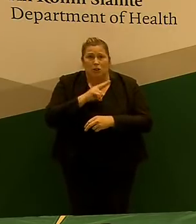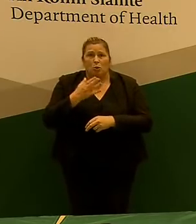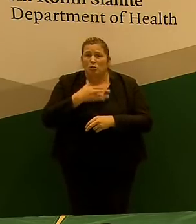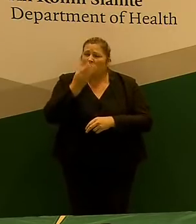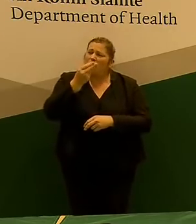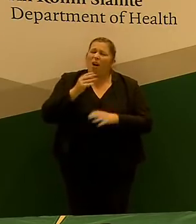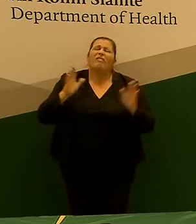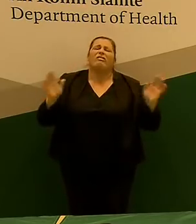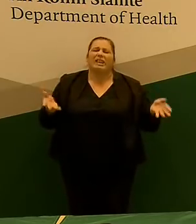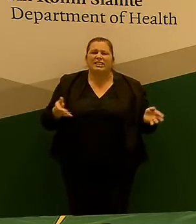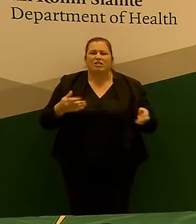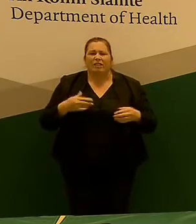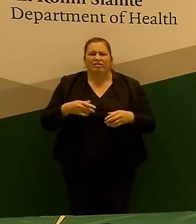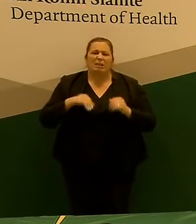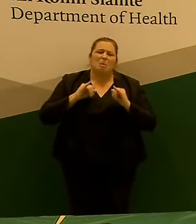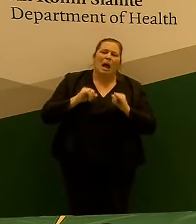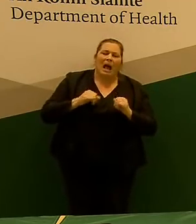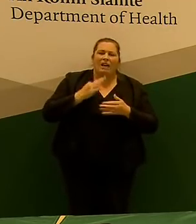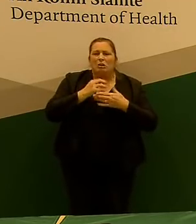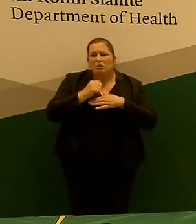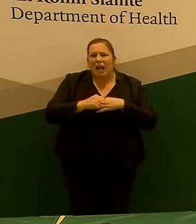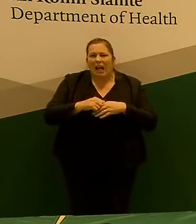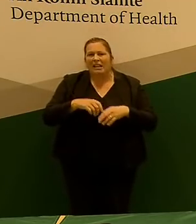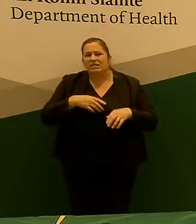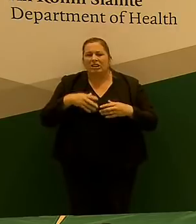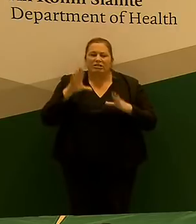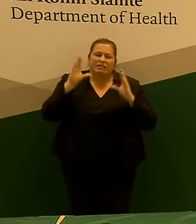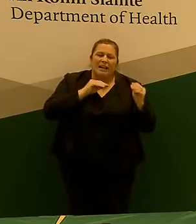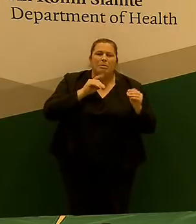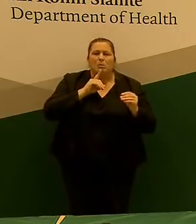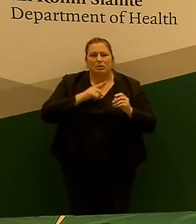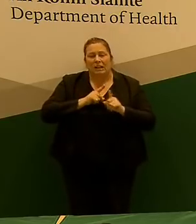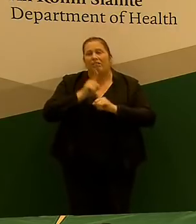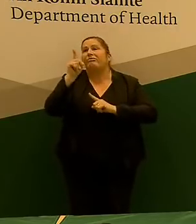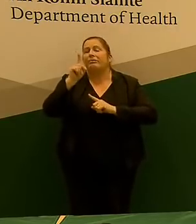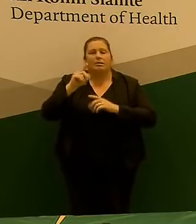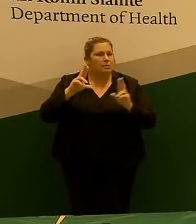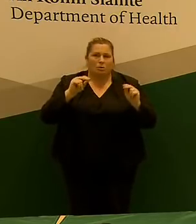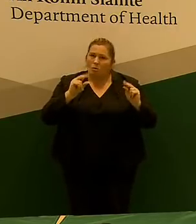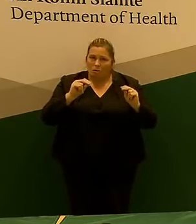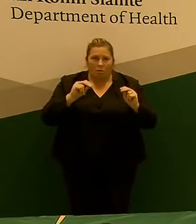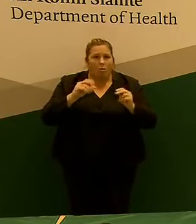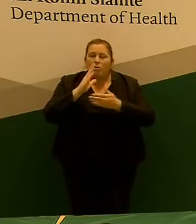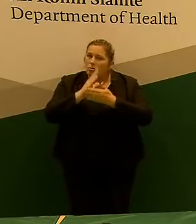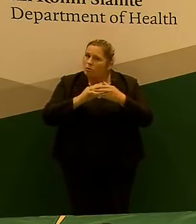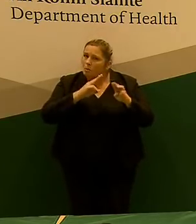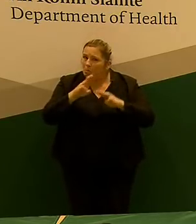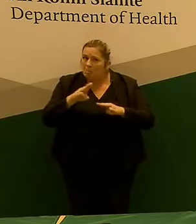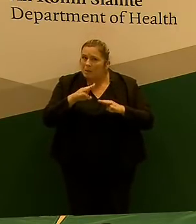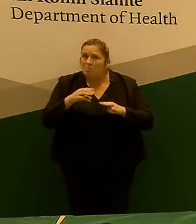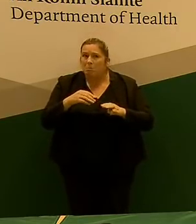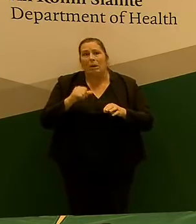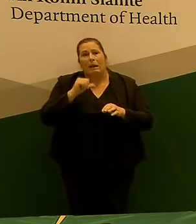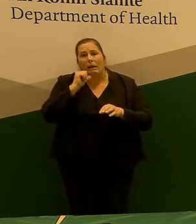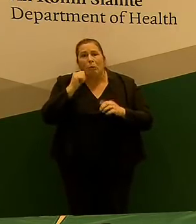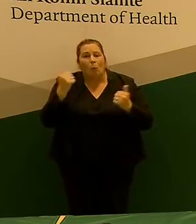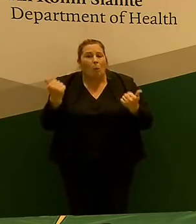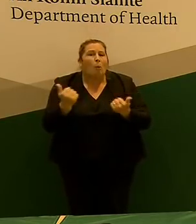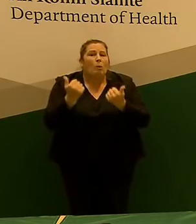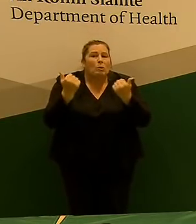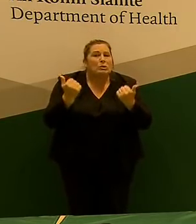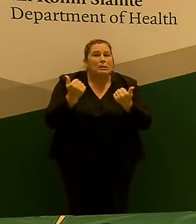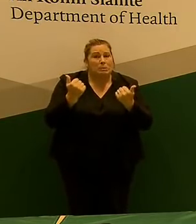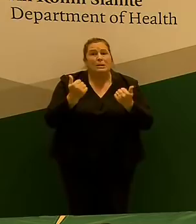after a couple of days. Granted, there's people who suffer no symptoms or very mild symptoms. But the problem with